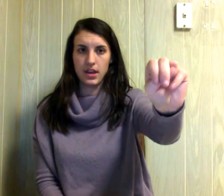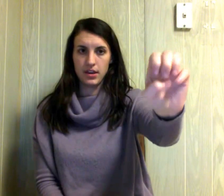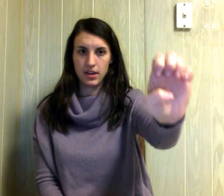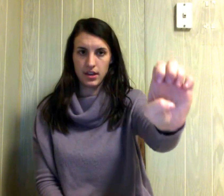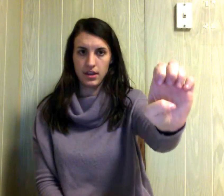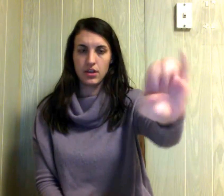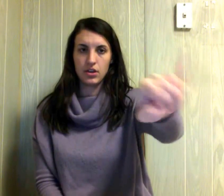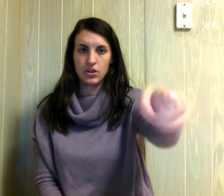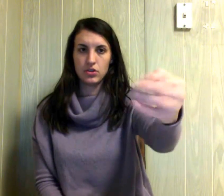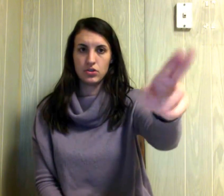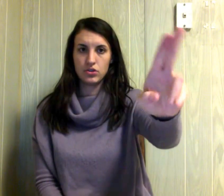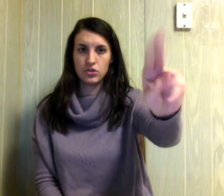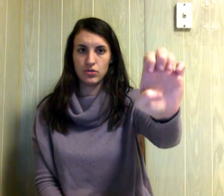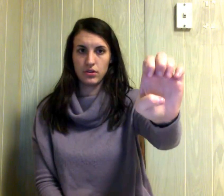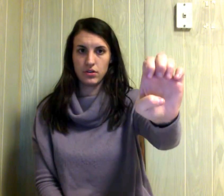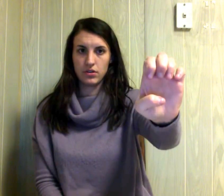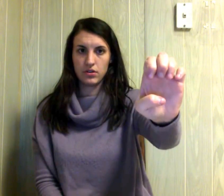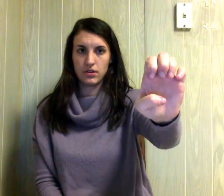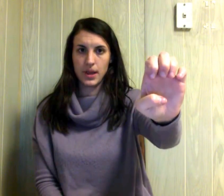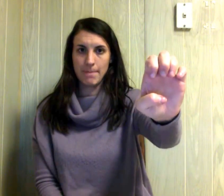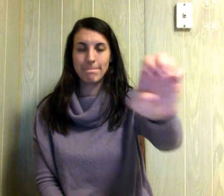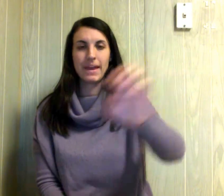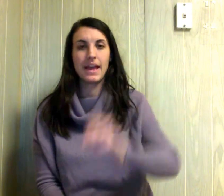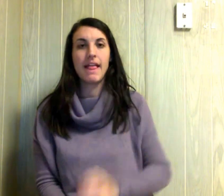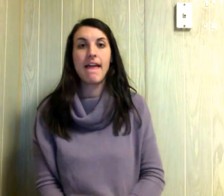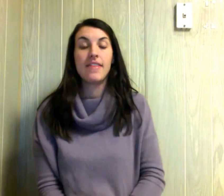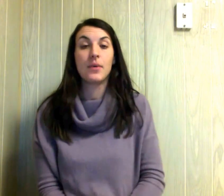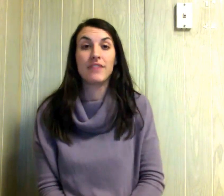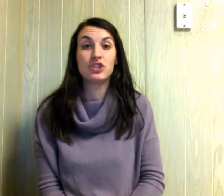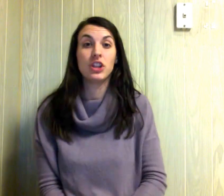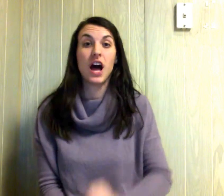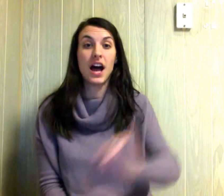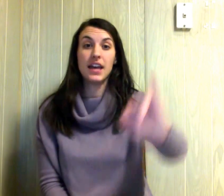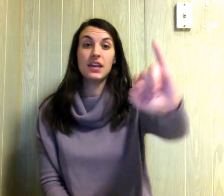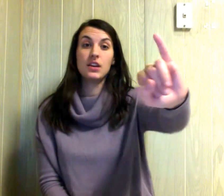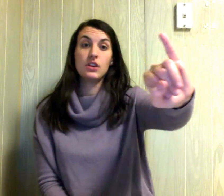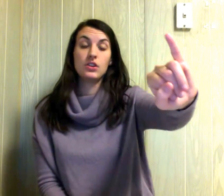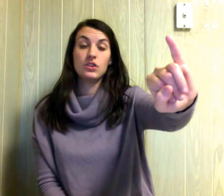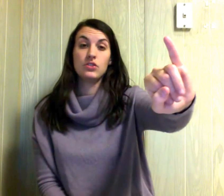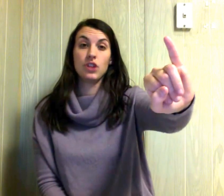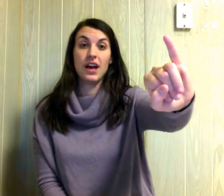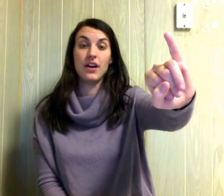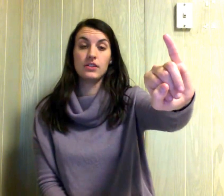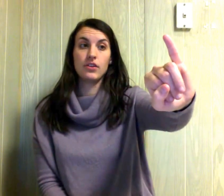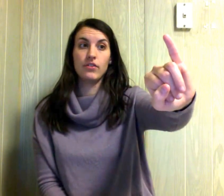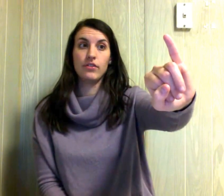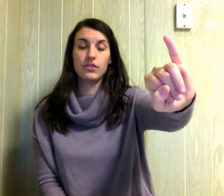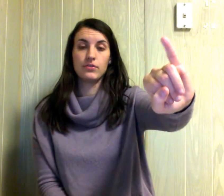J-U-N-E. June. Okay. Then we have July. July also flows pretty